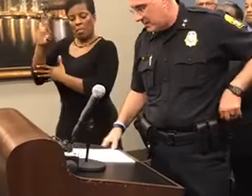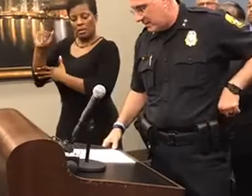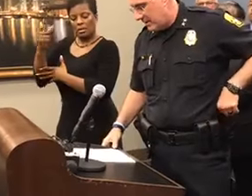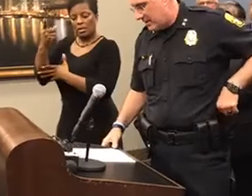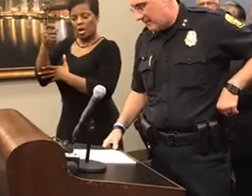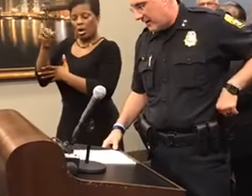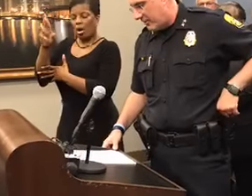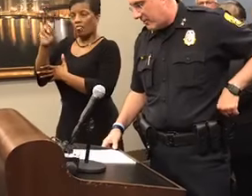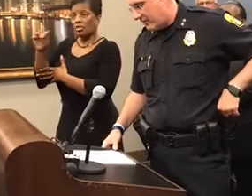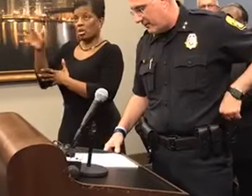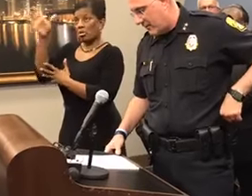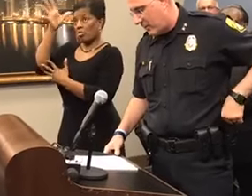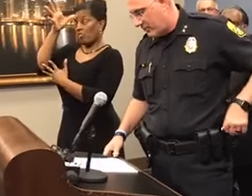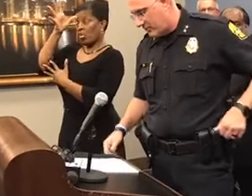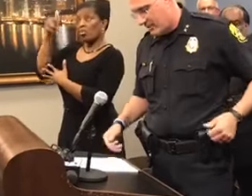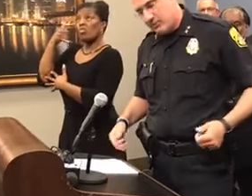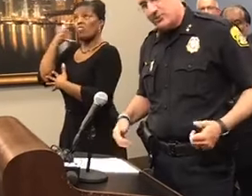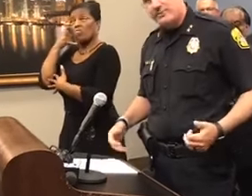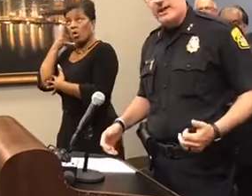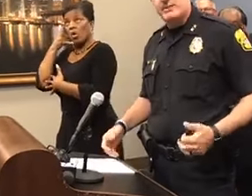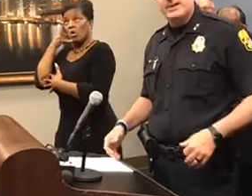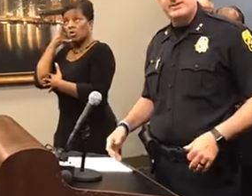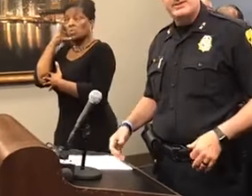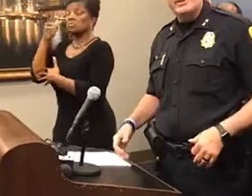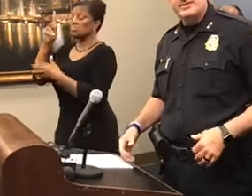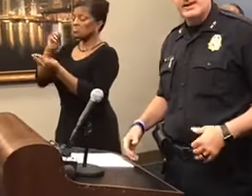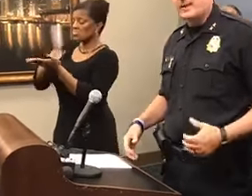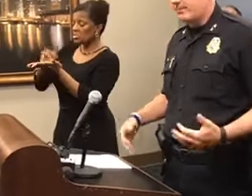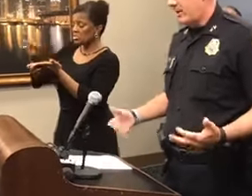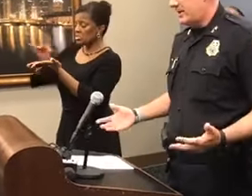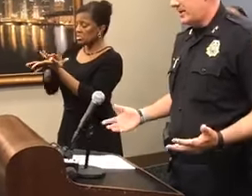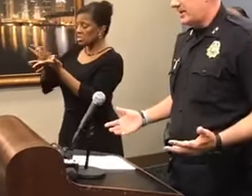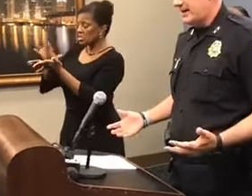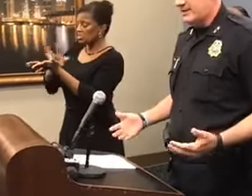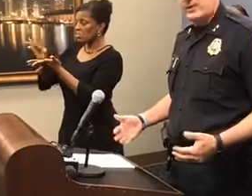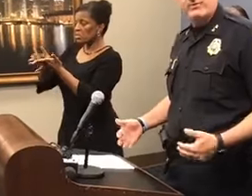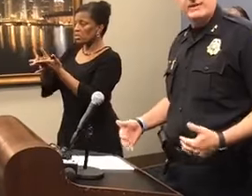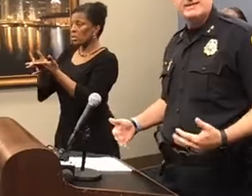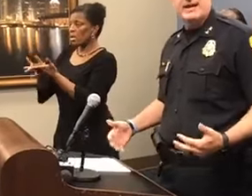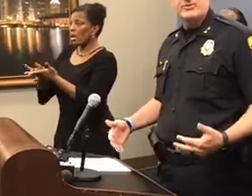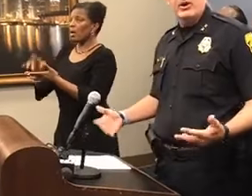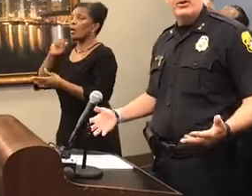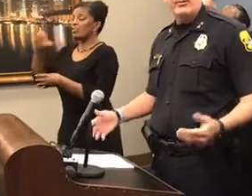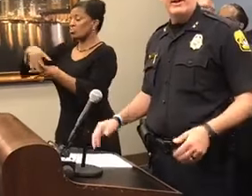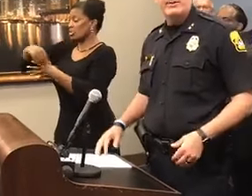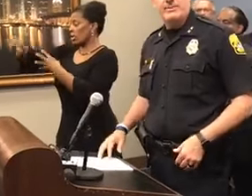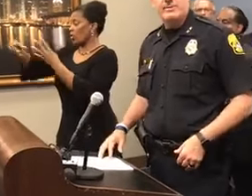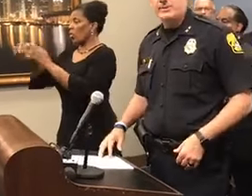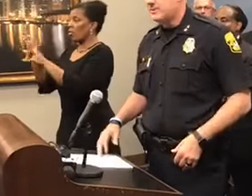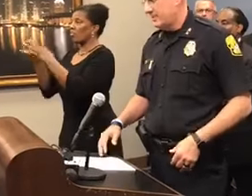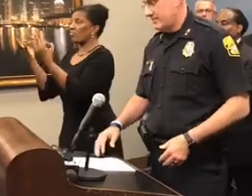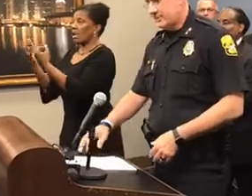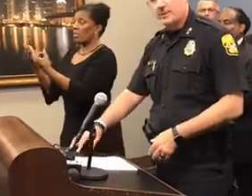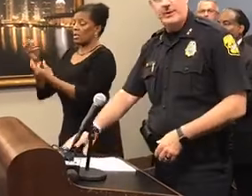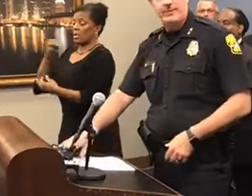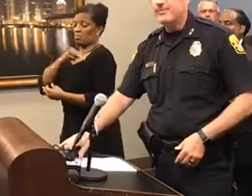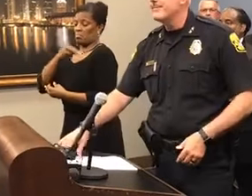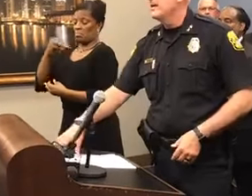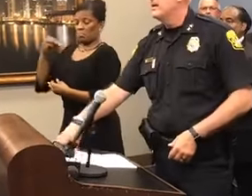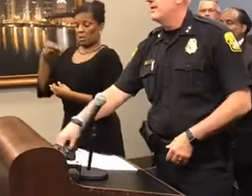Hoffa's father on the phone through some text messages, but our detectives have reached out to all the family members.